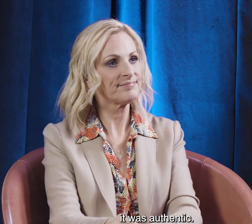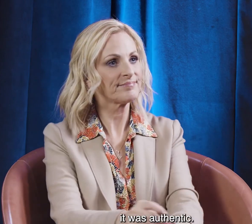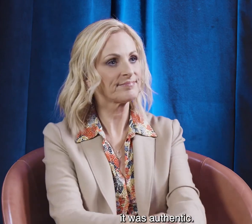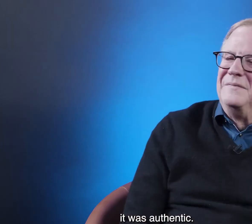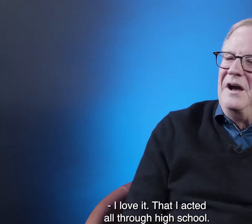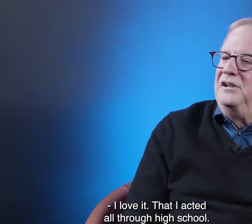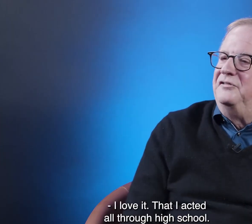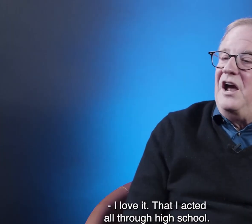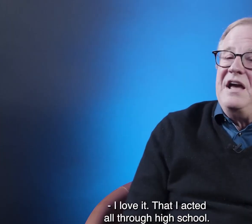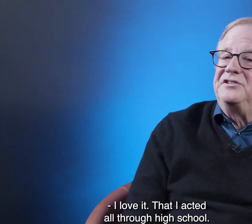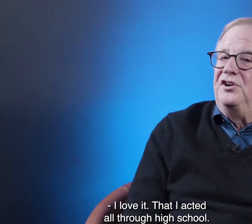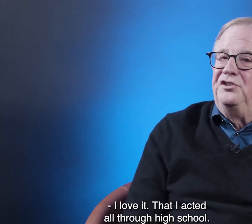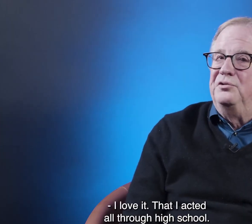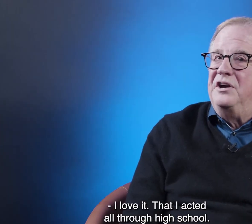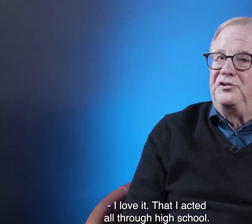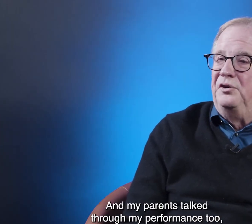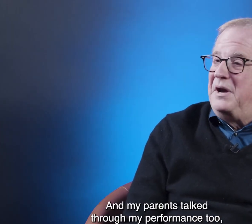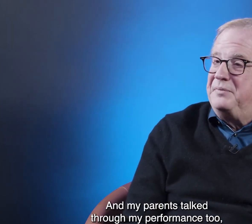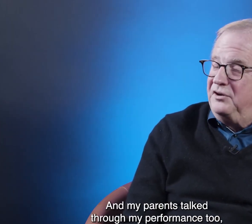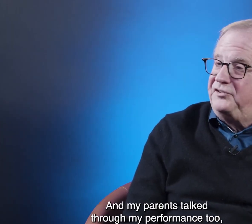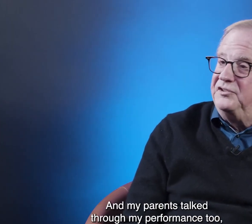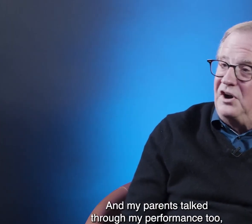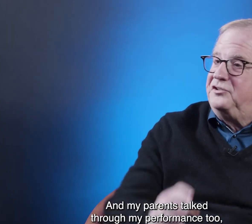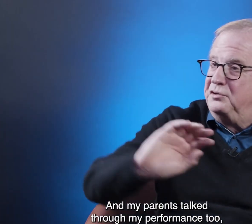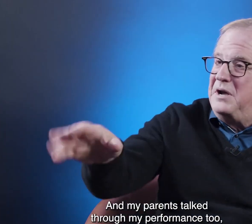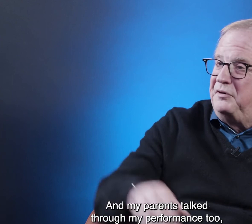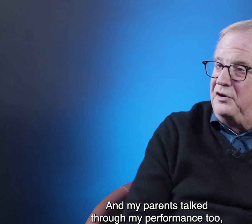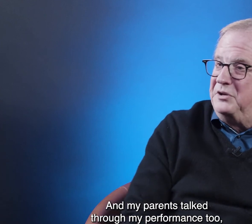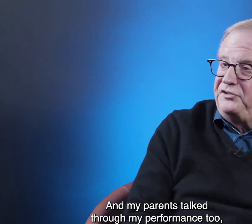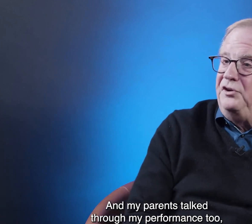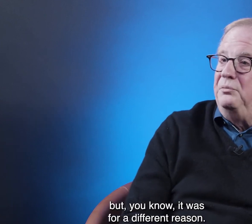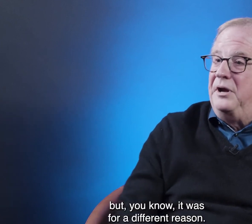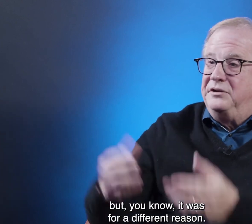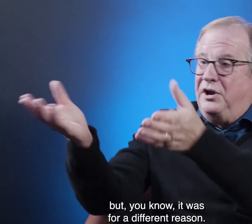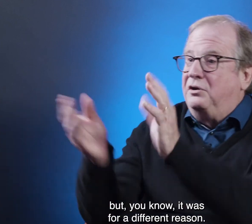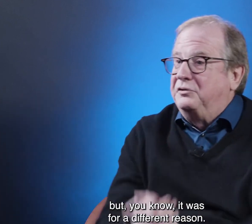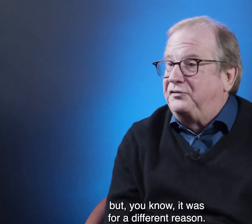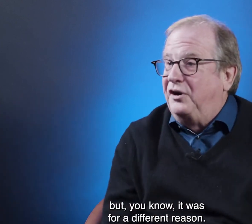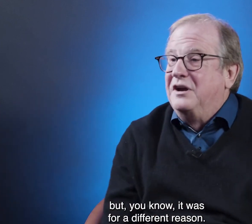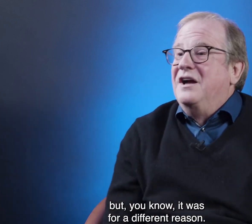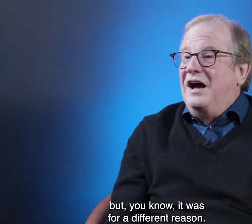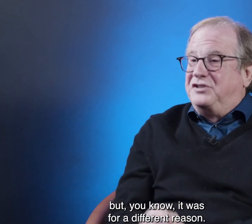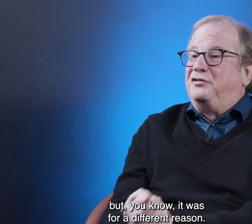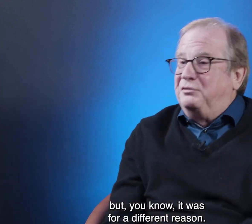authentic. I loved it. I acted all through high school, and my parents talked through my performance, too. But, you know, it was for a different